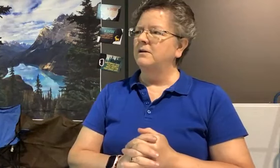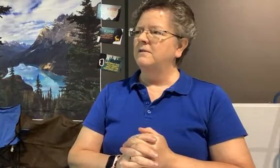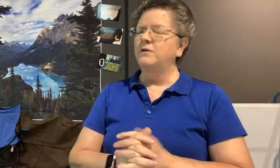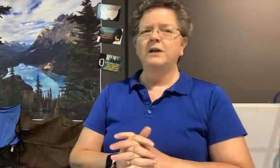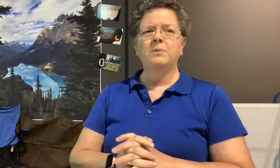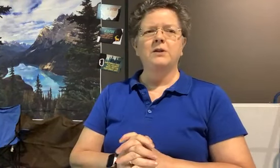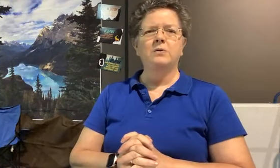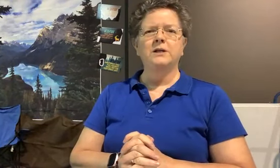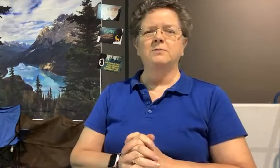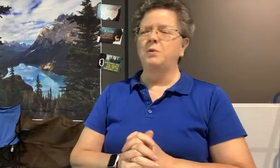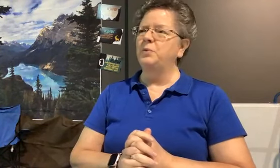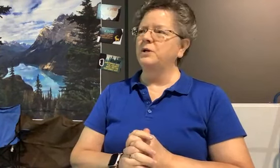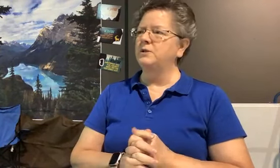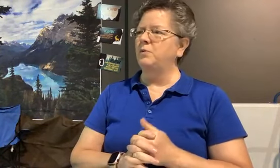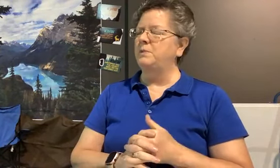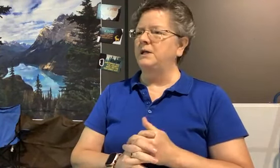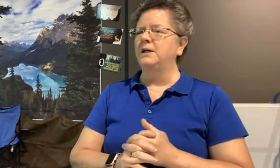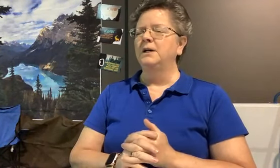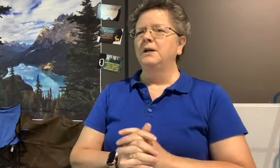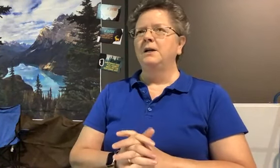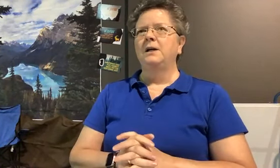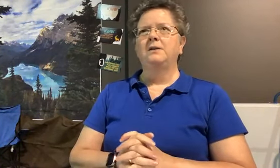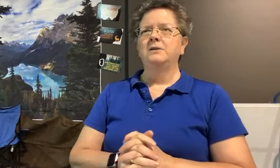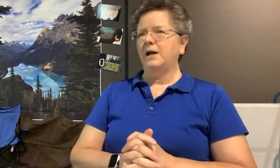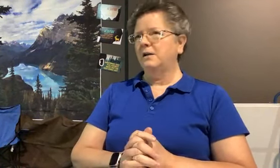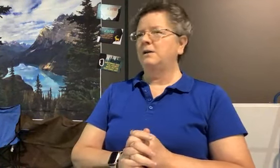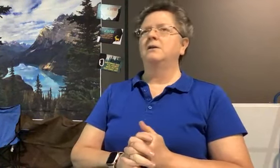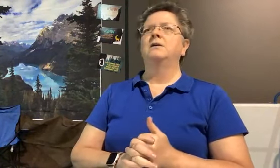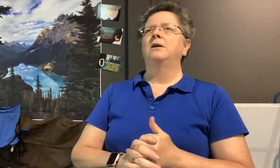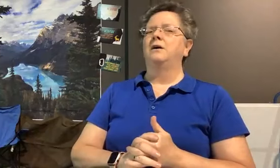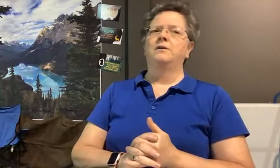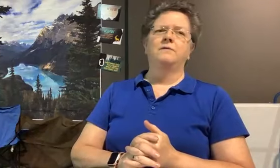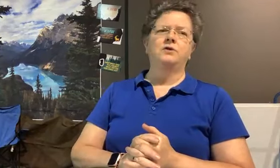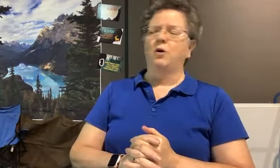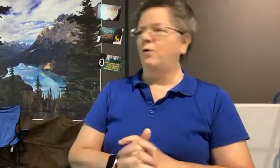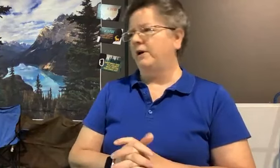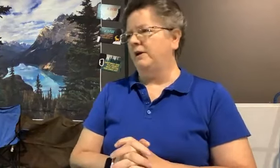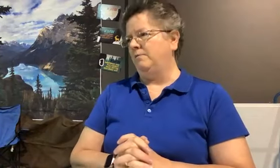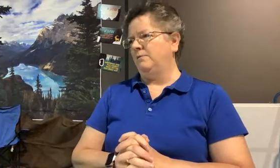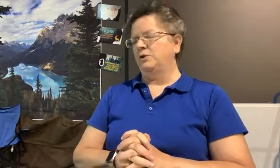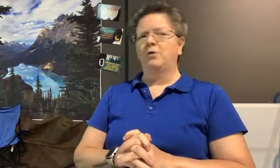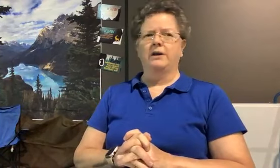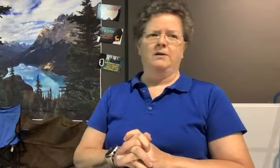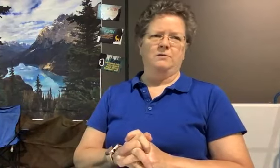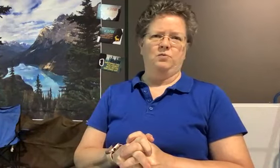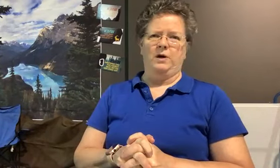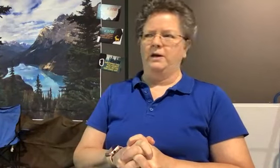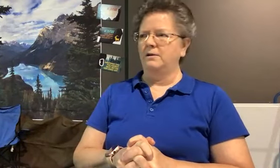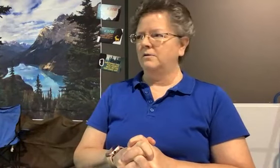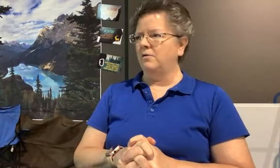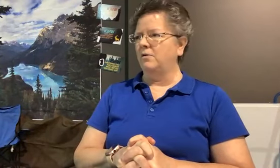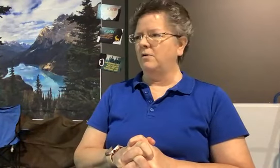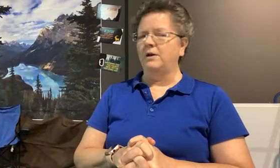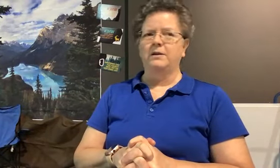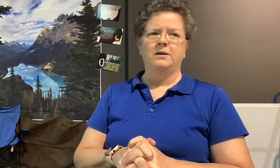If you think about the Old Testament books, it would be in the second year of Jehoiakim's reign, or in the